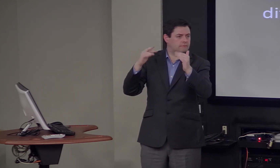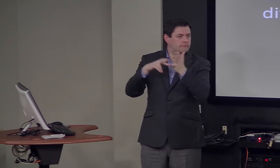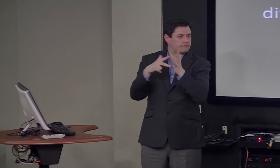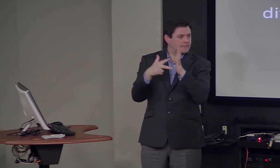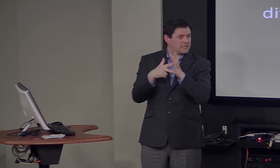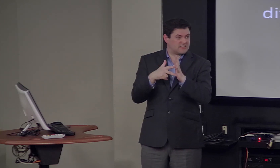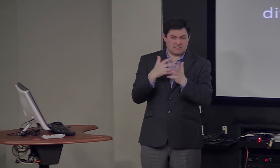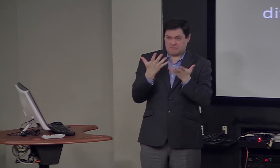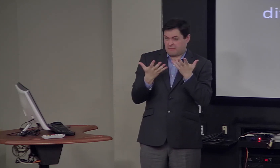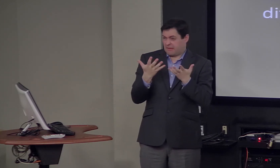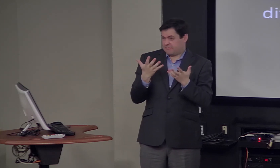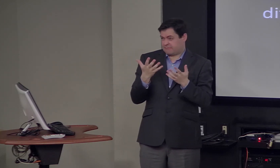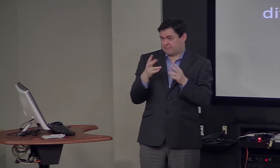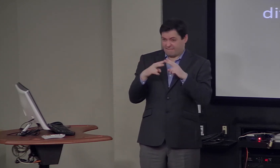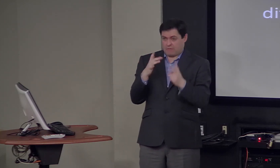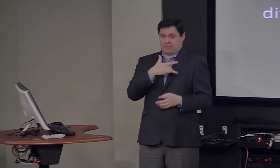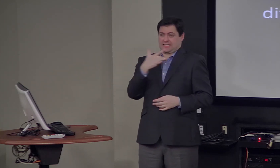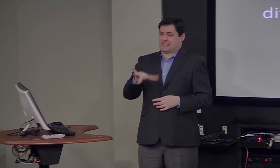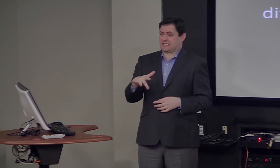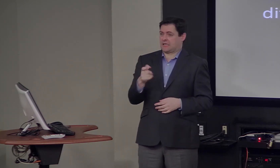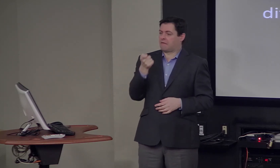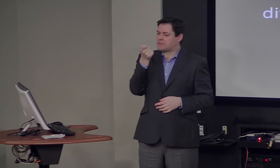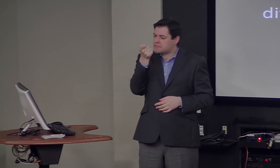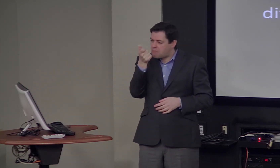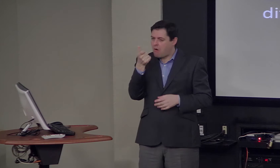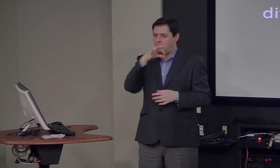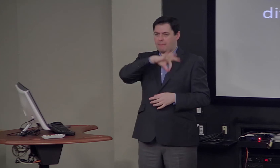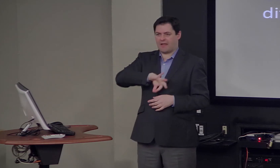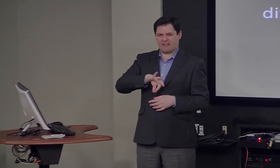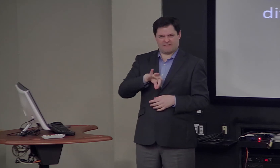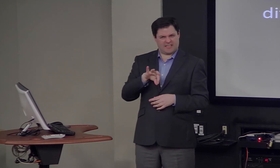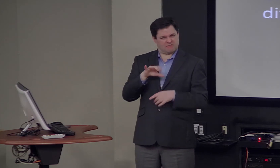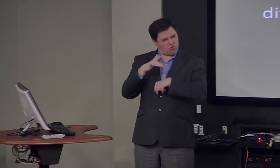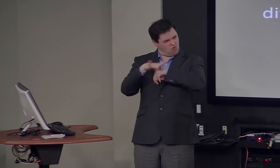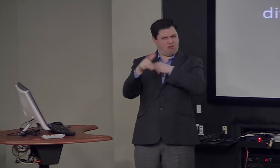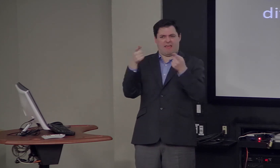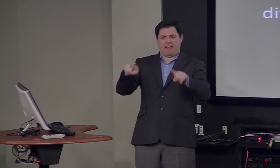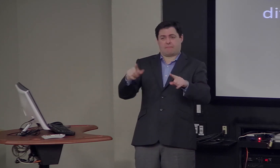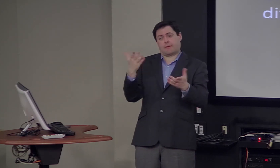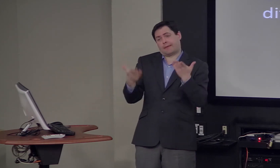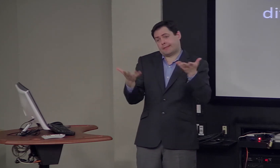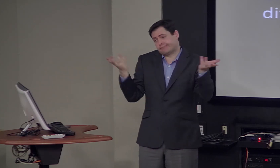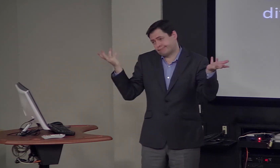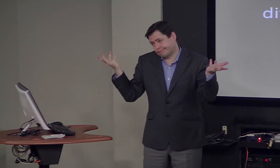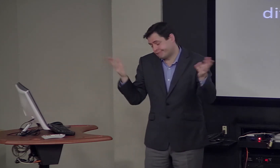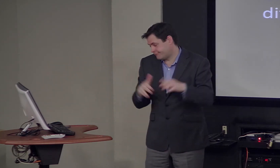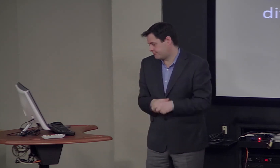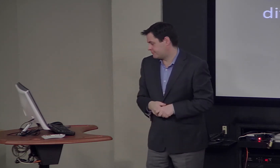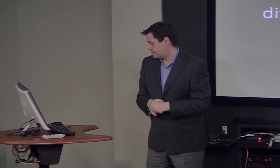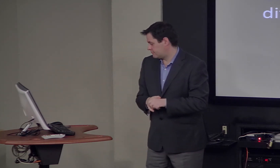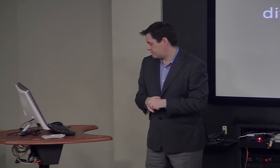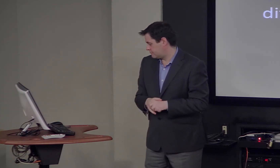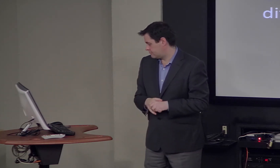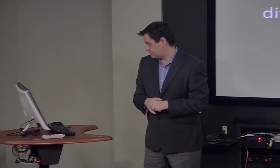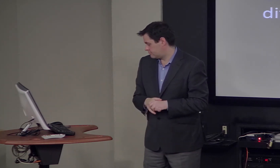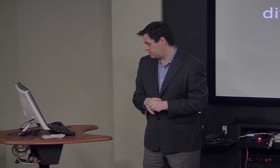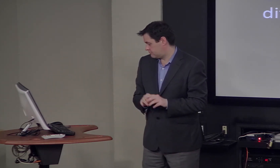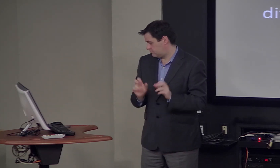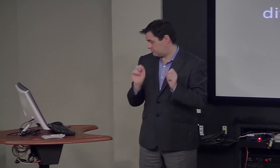so as a result, we couldn't get those raw initial first week scores. They'd already seen early benefits of their learning as a result